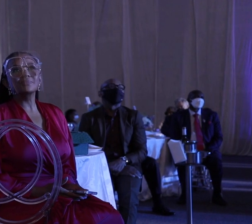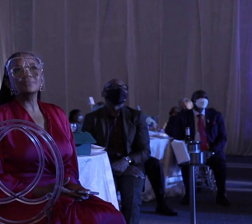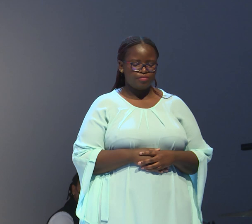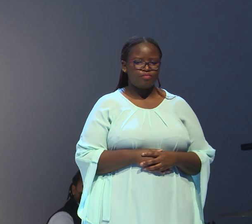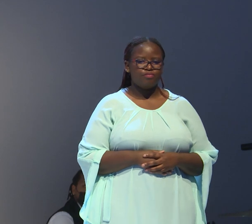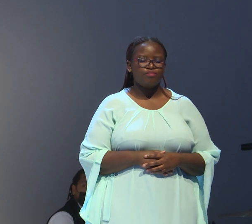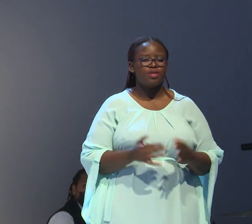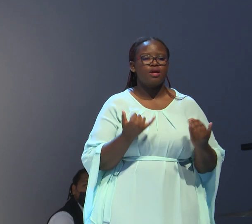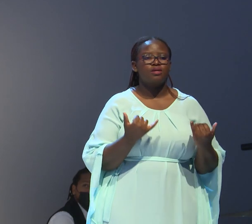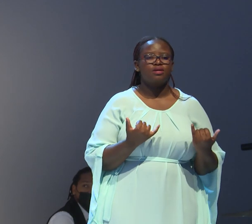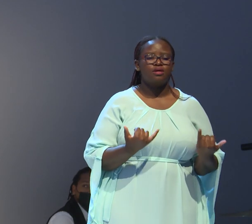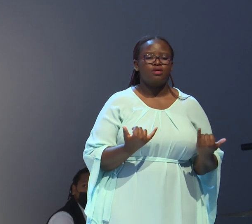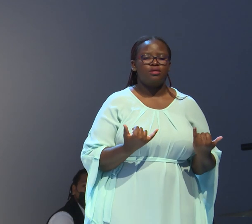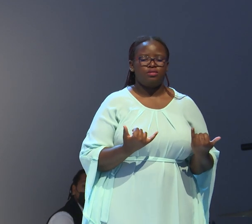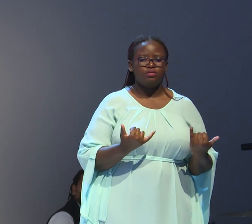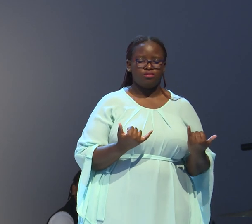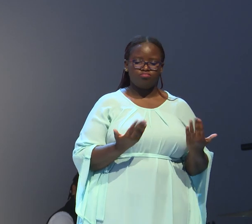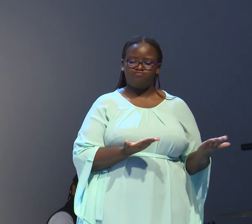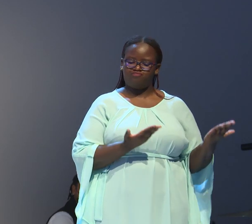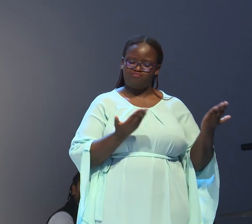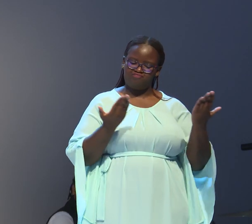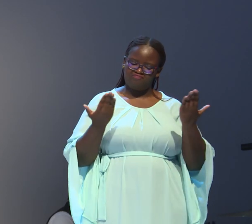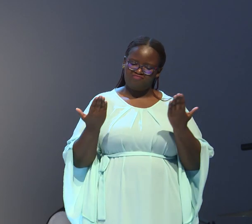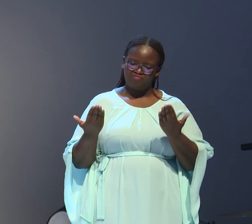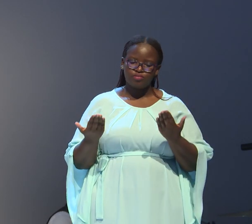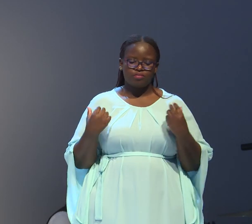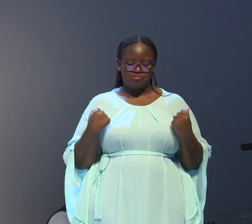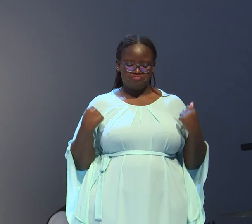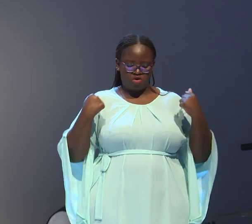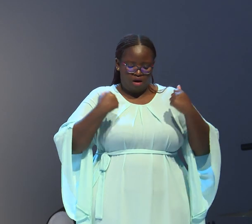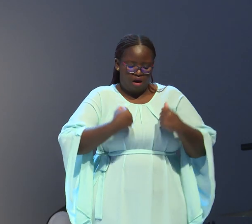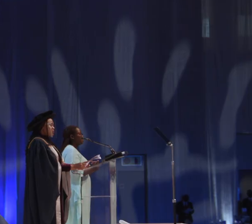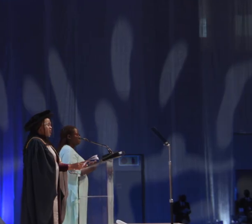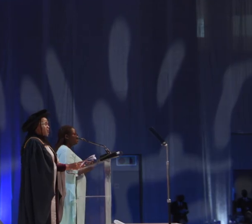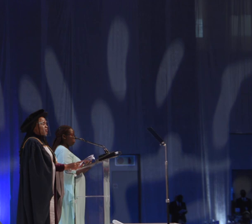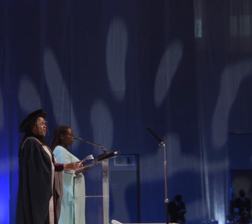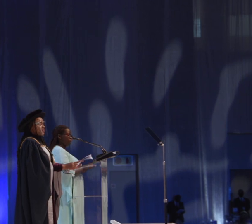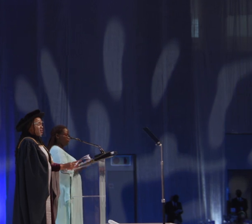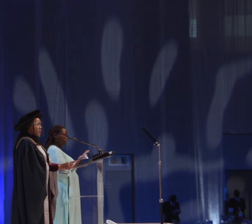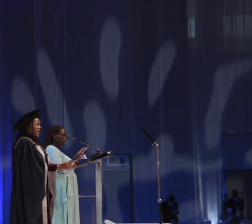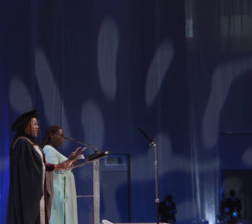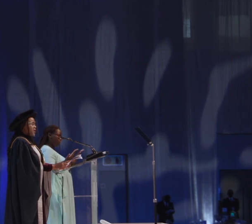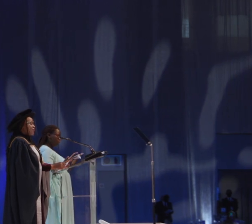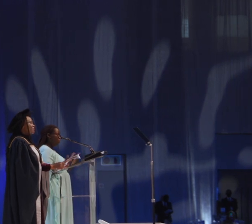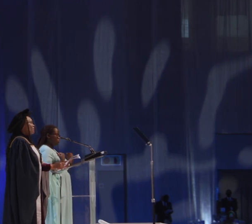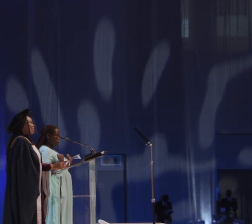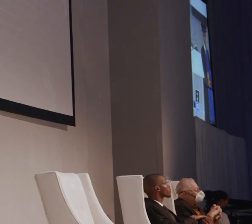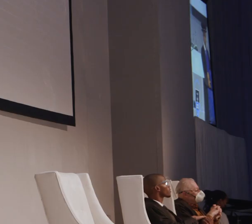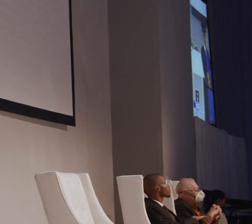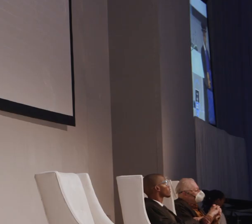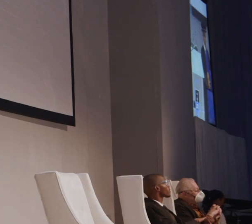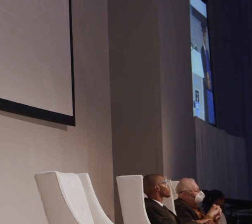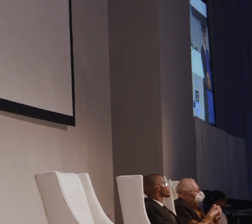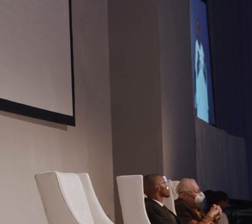I will now invest you with a gown of office, and after which